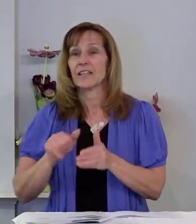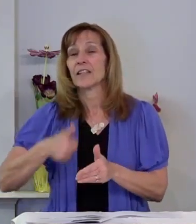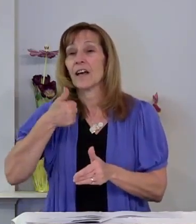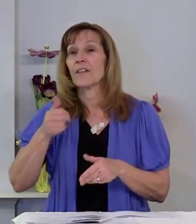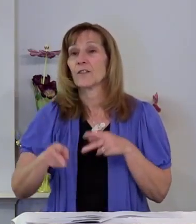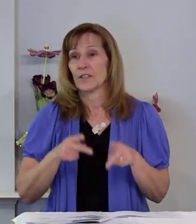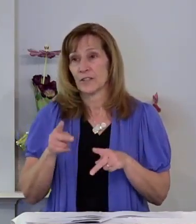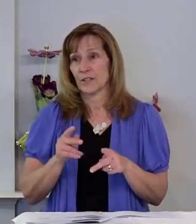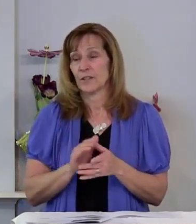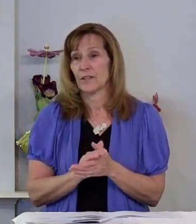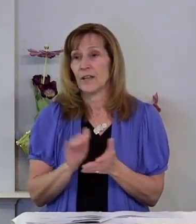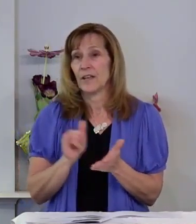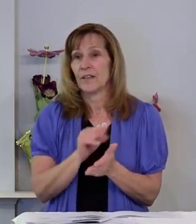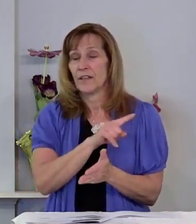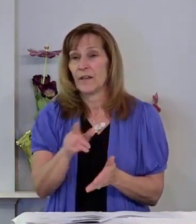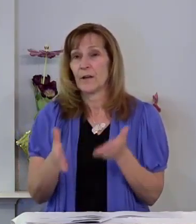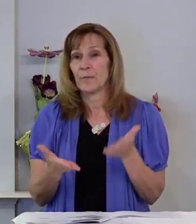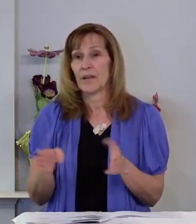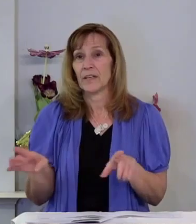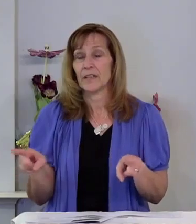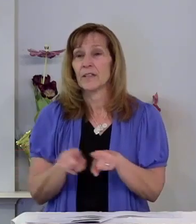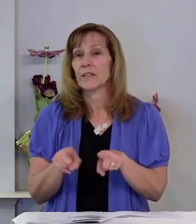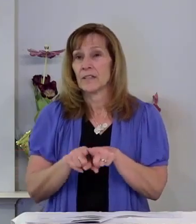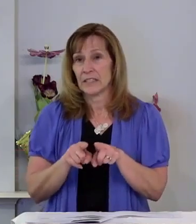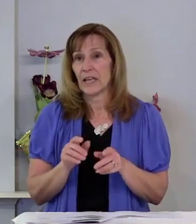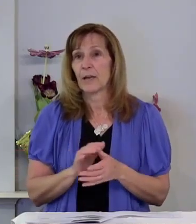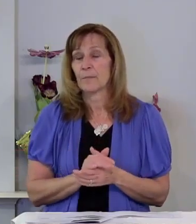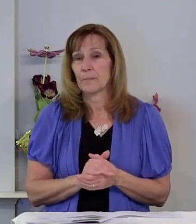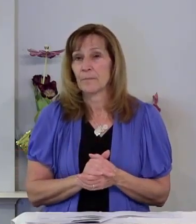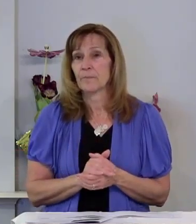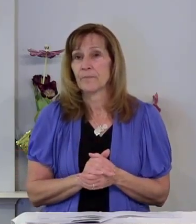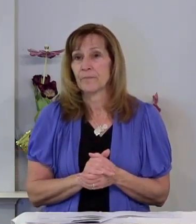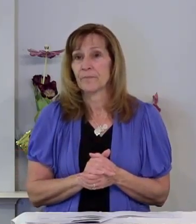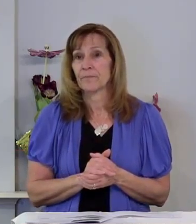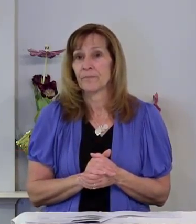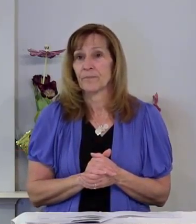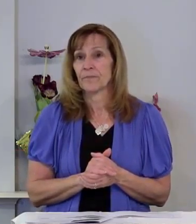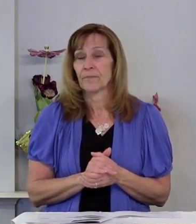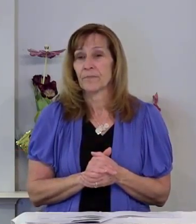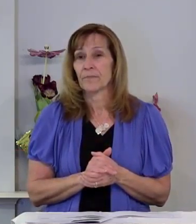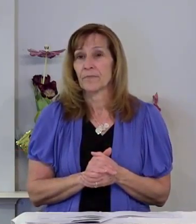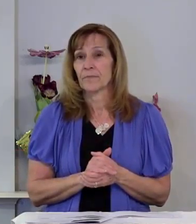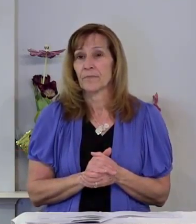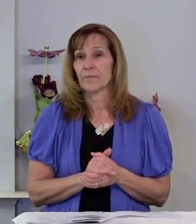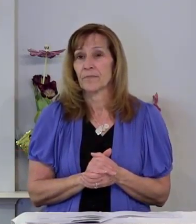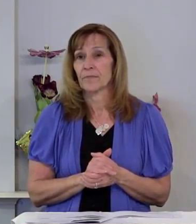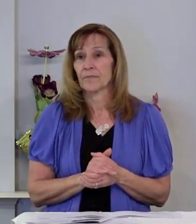or the God who comes to you and says, receive the Holy Spirit.